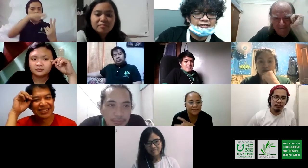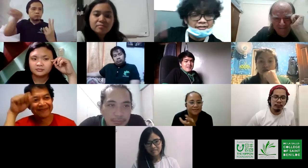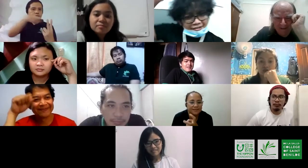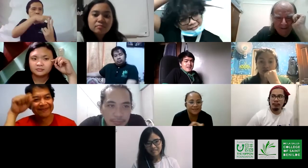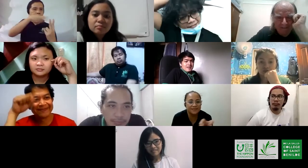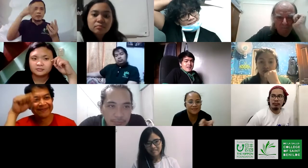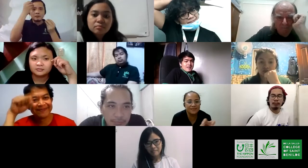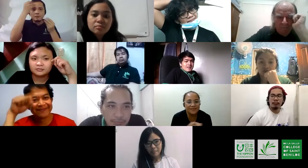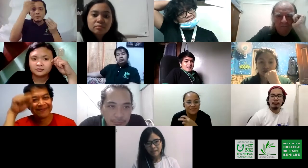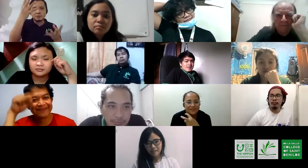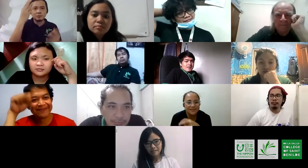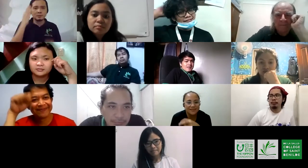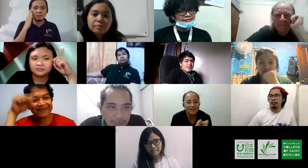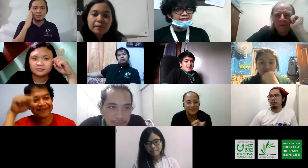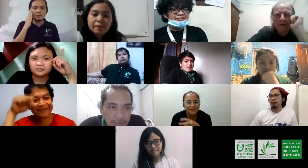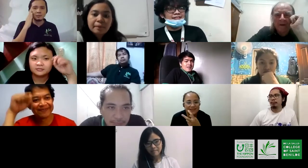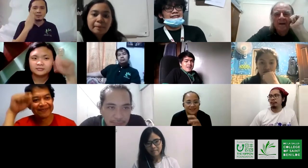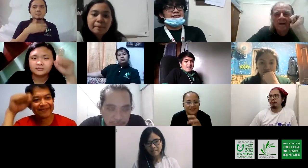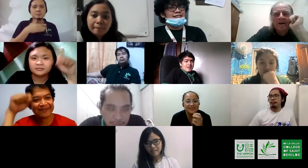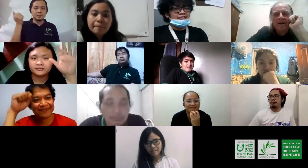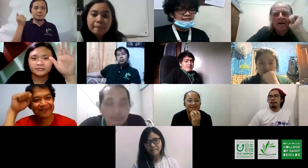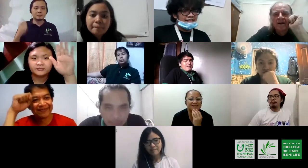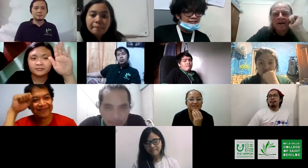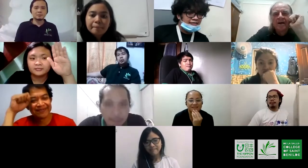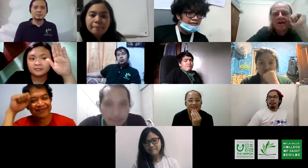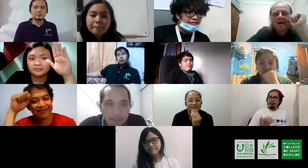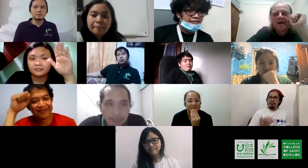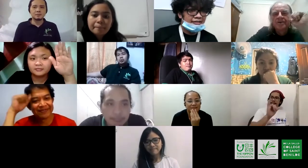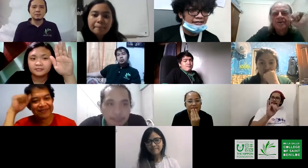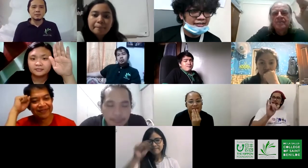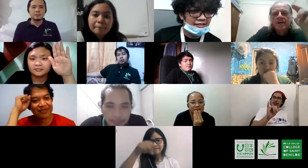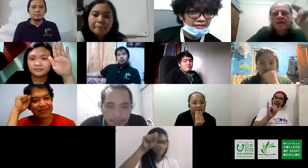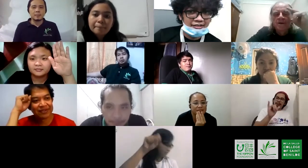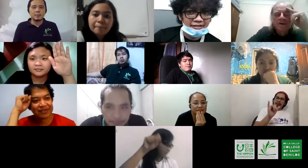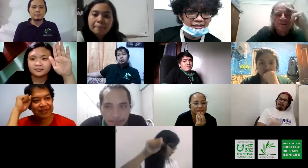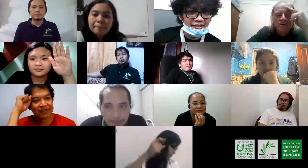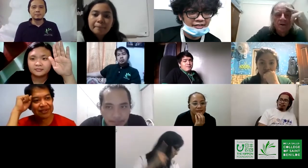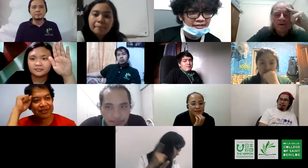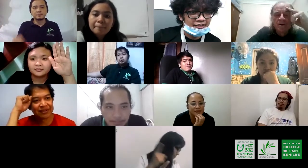easy. But the reason why I did it was I want you not to just memorize. I want you to, yes.